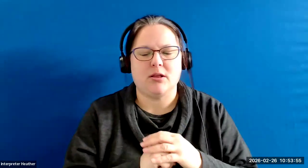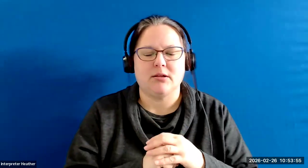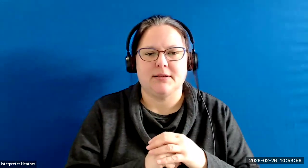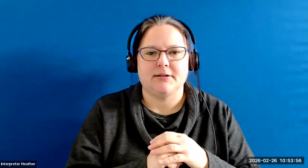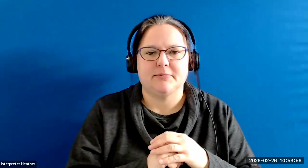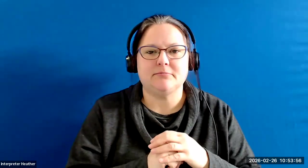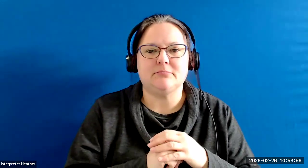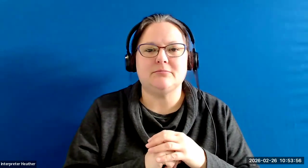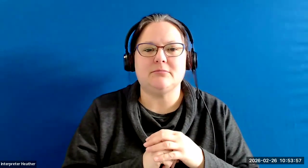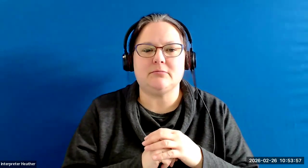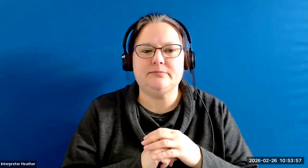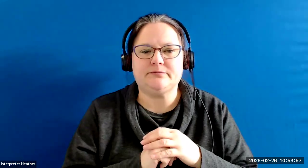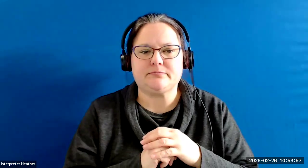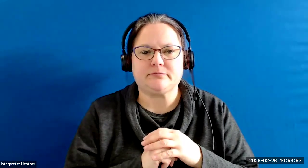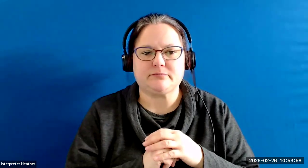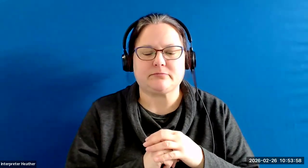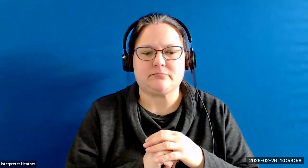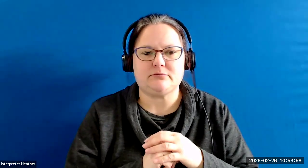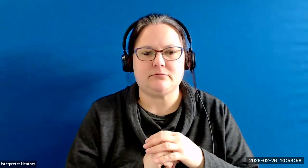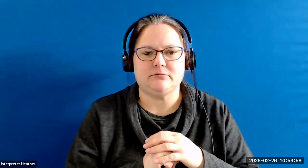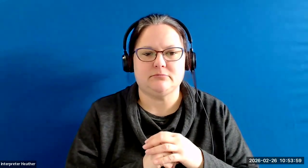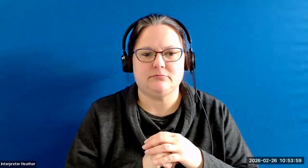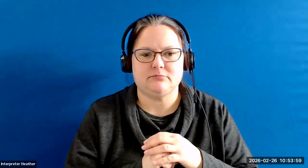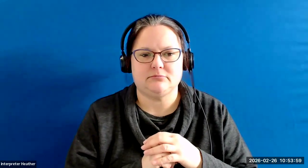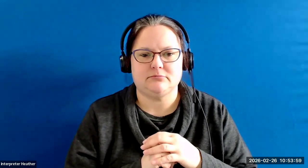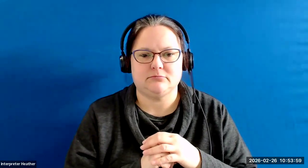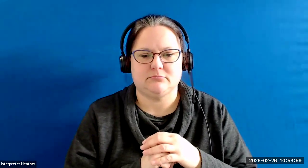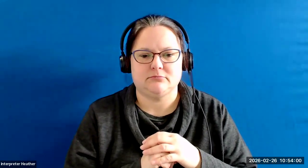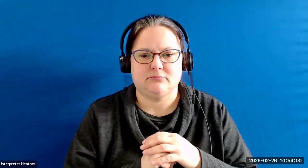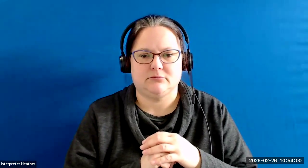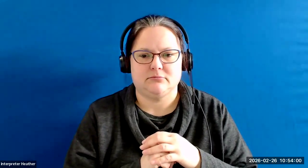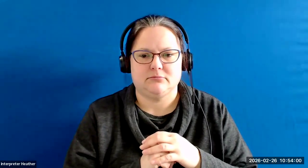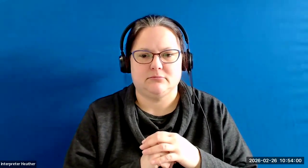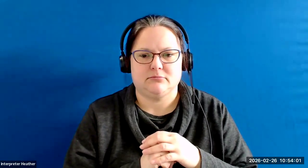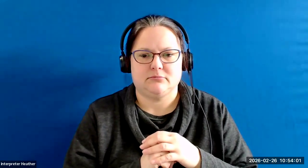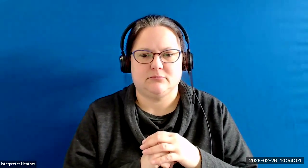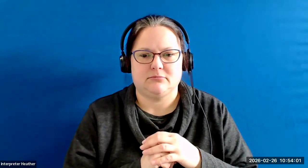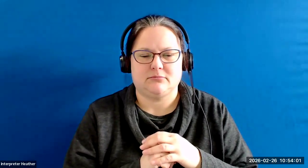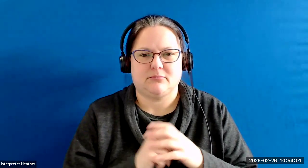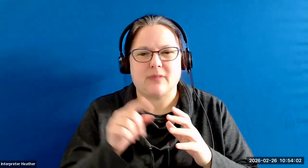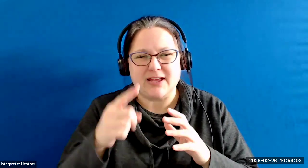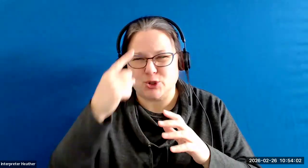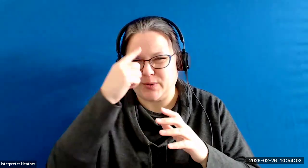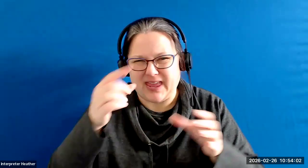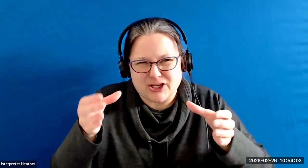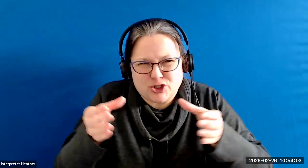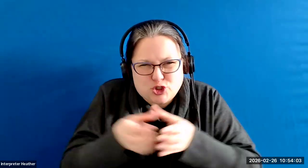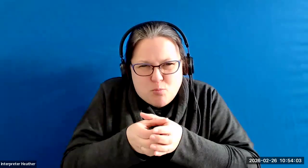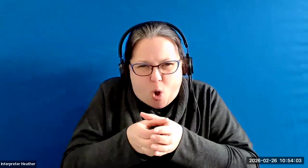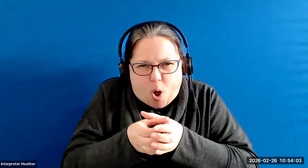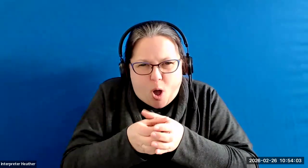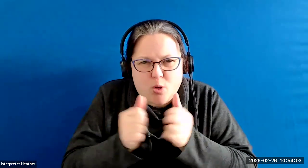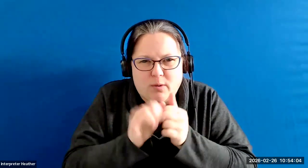So as we think small scale in terms of our